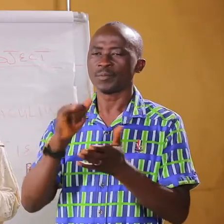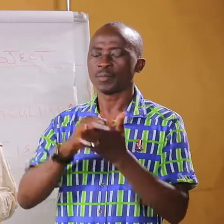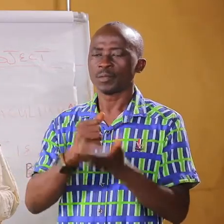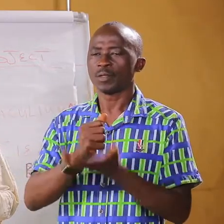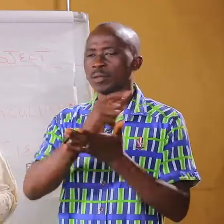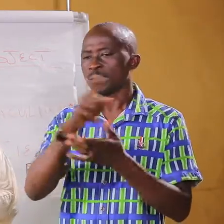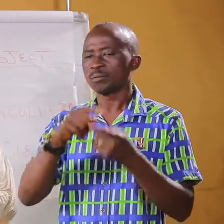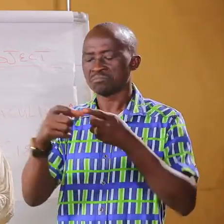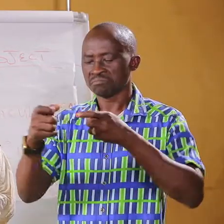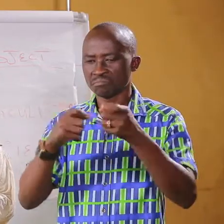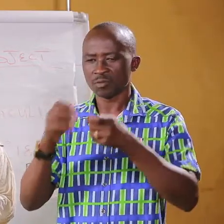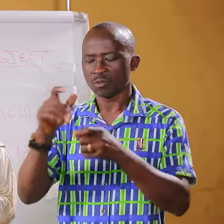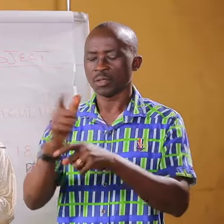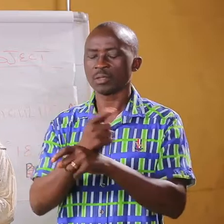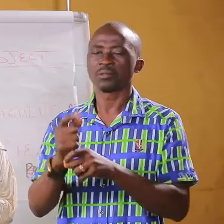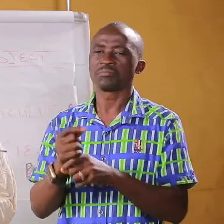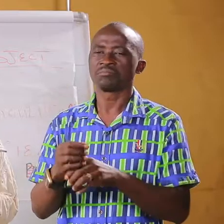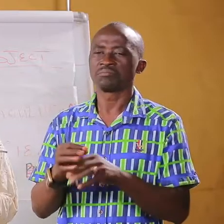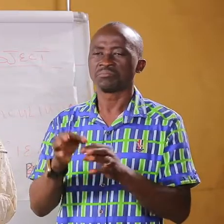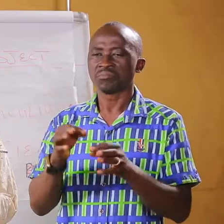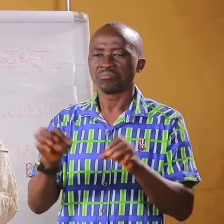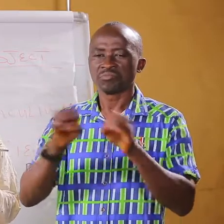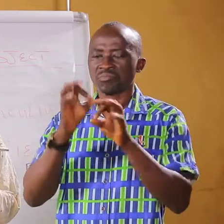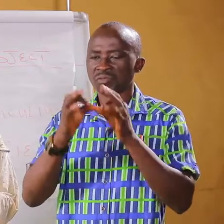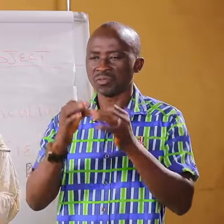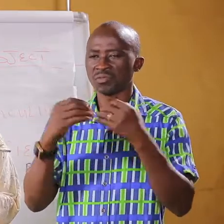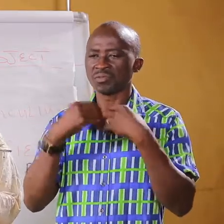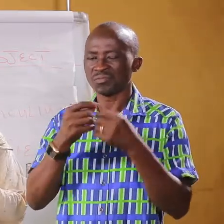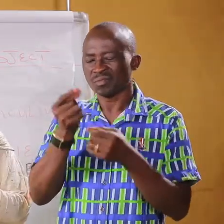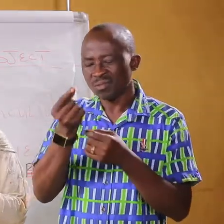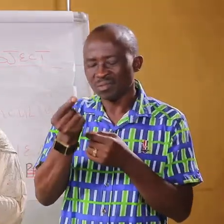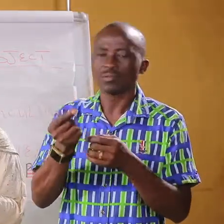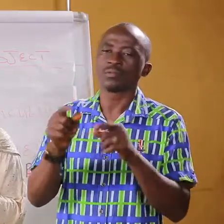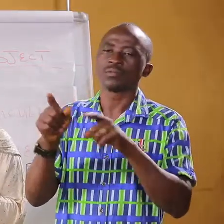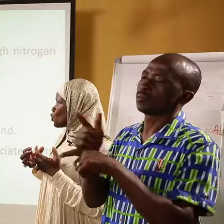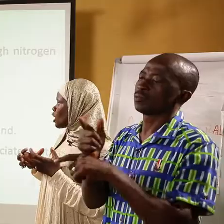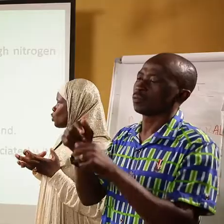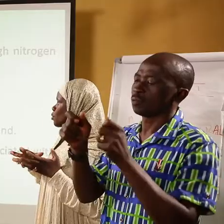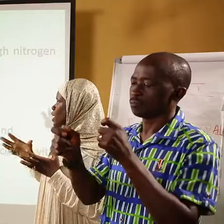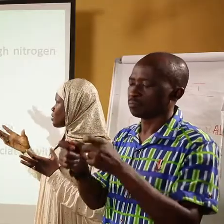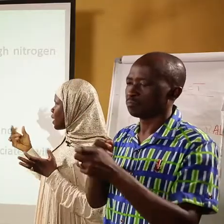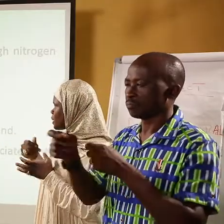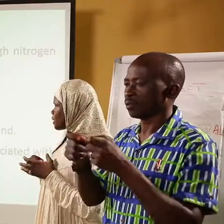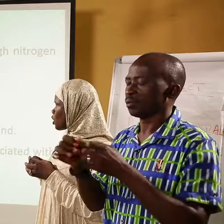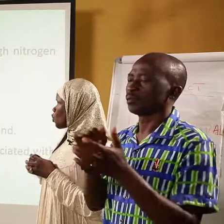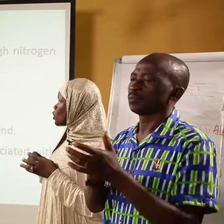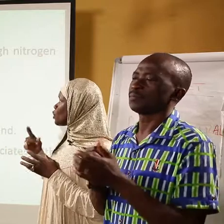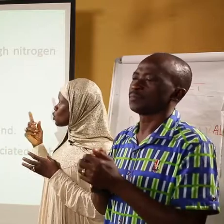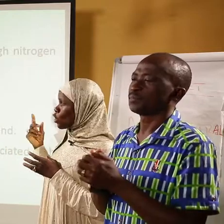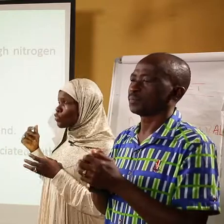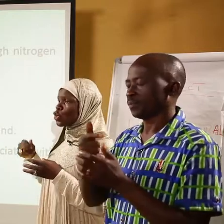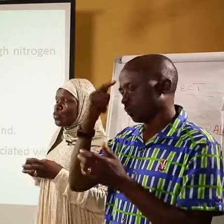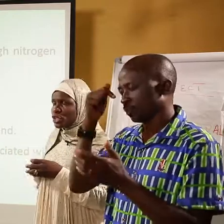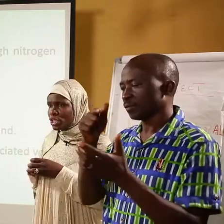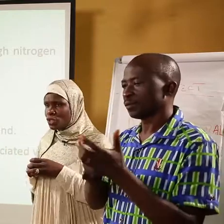to manage your land. Even if you are having a very small or little land, you can still manage it. You can what? Maximize it with the